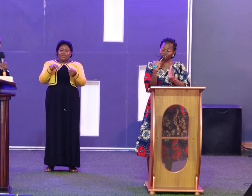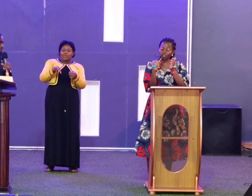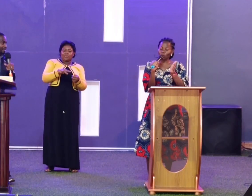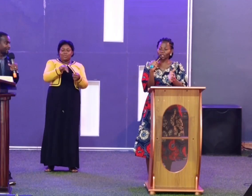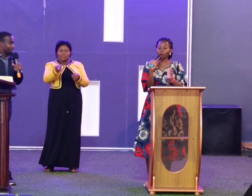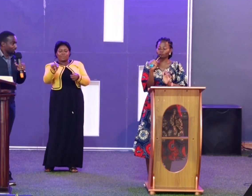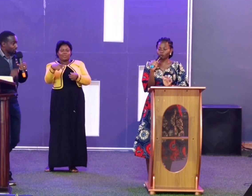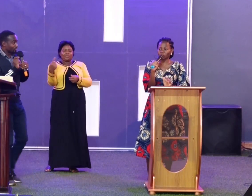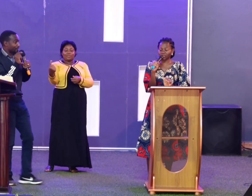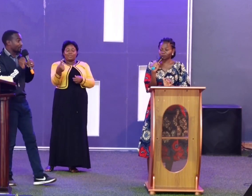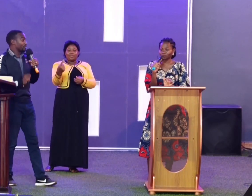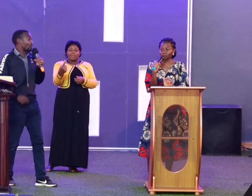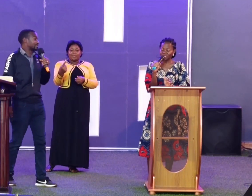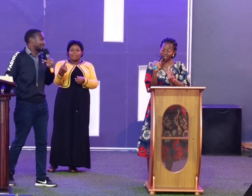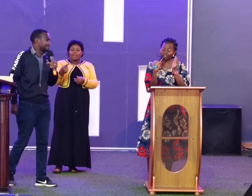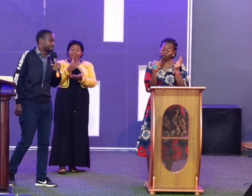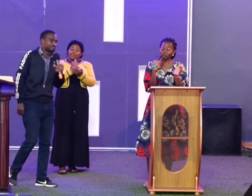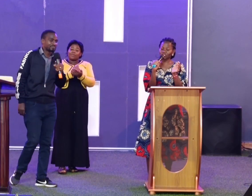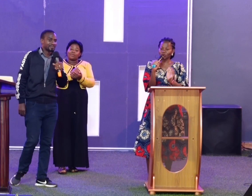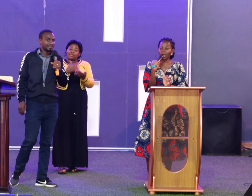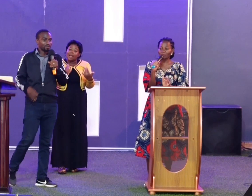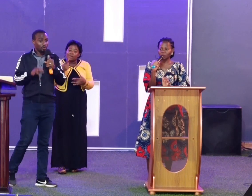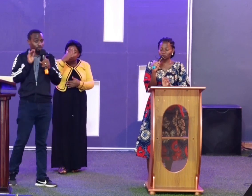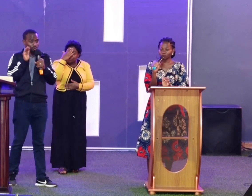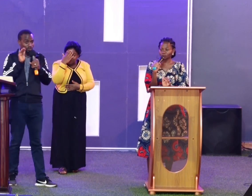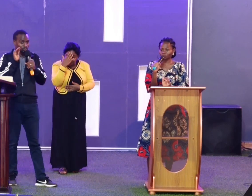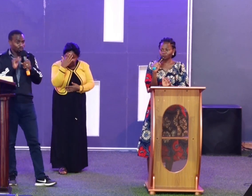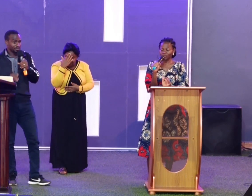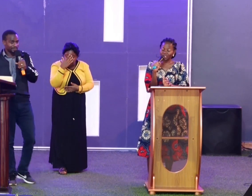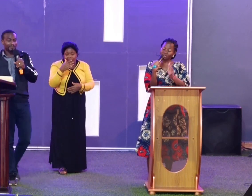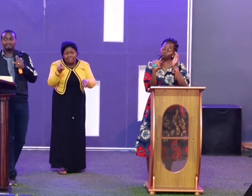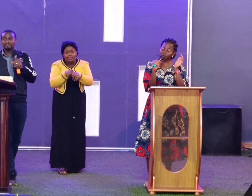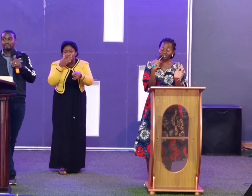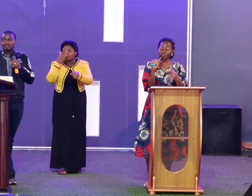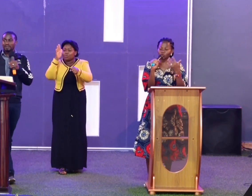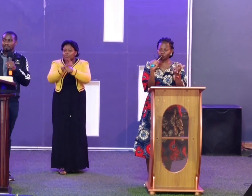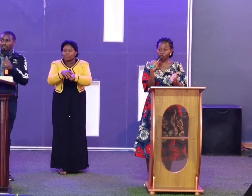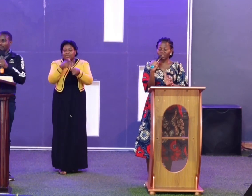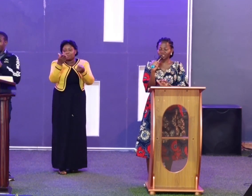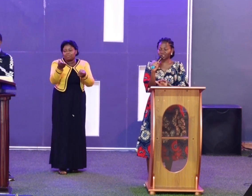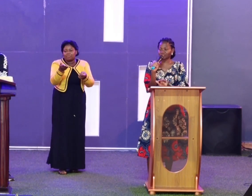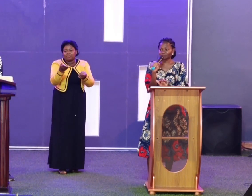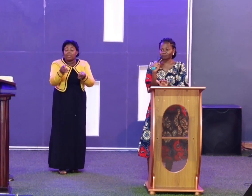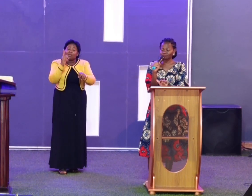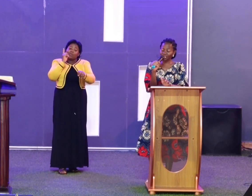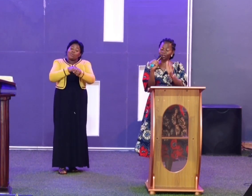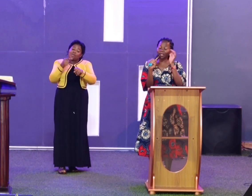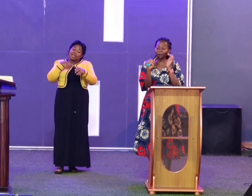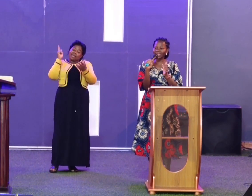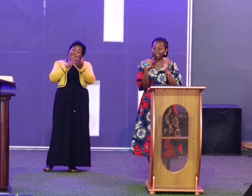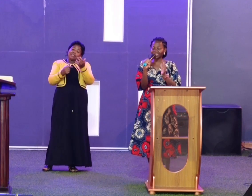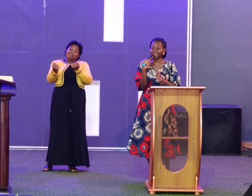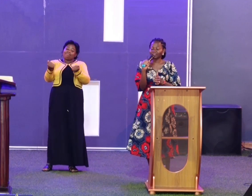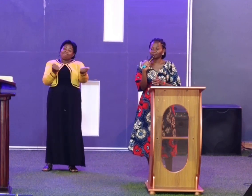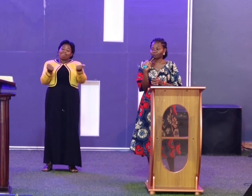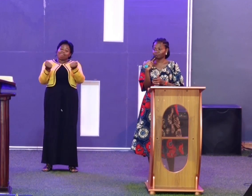bigere. You're still walking on foot. Ukola buli mweto waze. That is why you see your humble. No kusubiza osubiza. Even promising you do promise. Nagule motoka. That when I